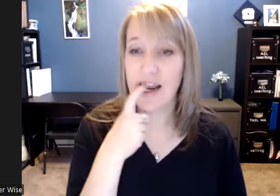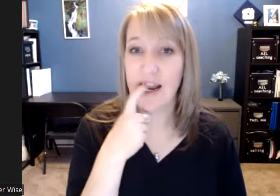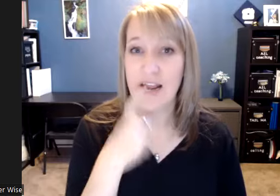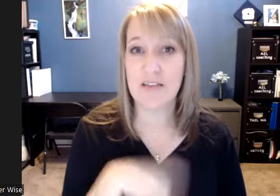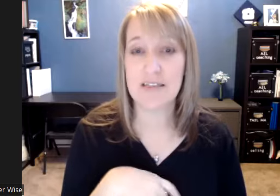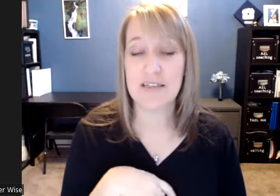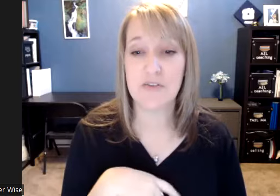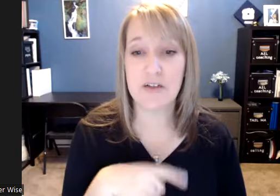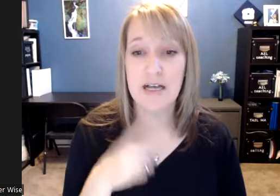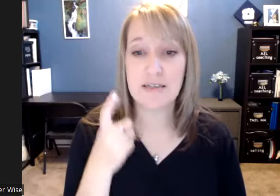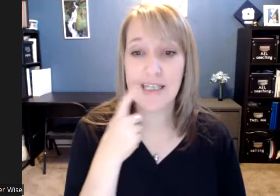That's the sign for glass.